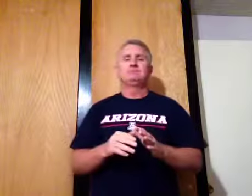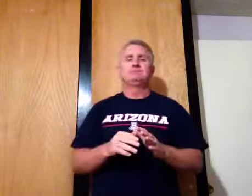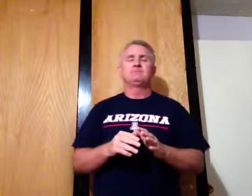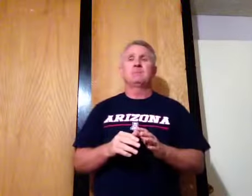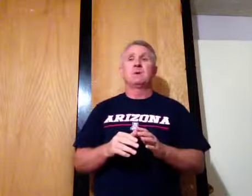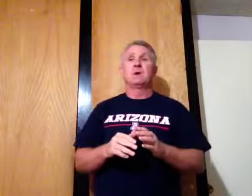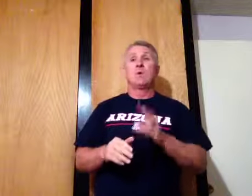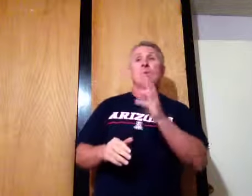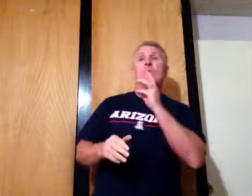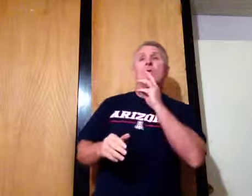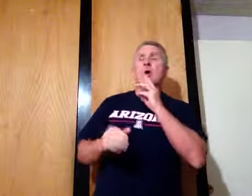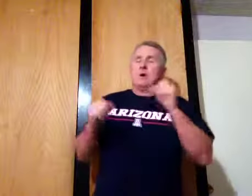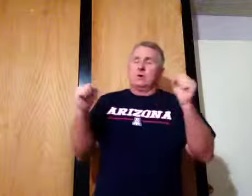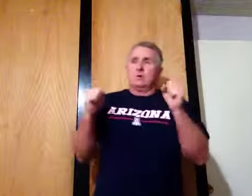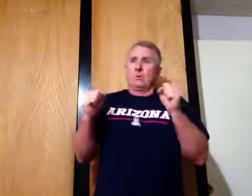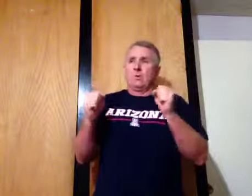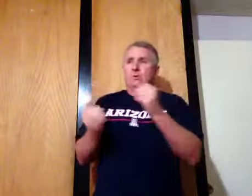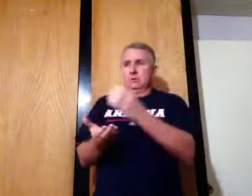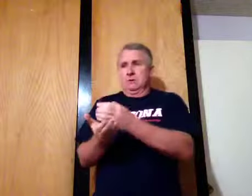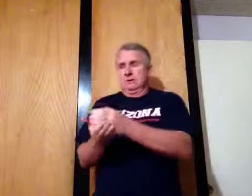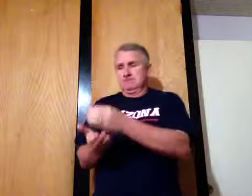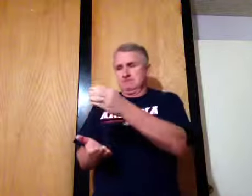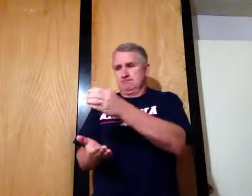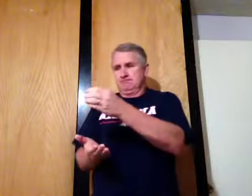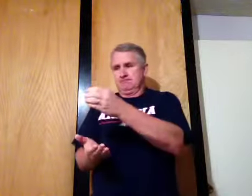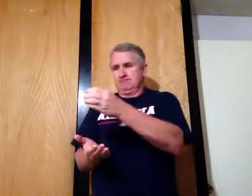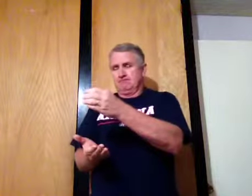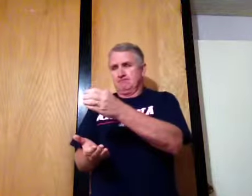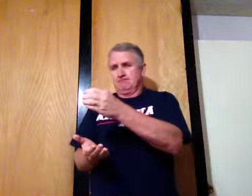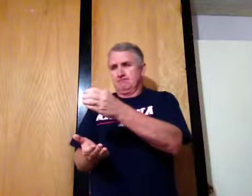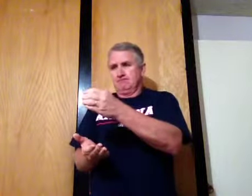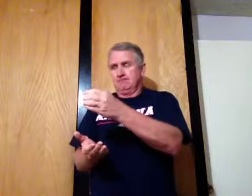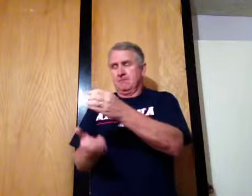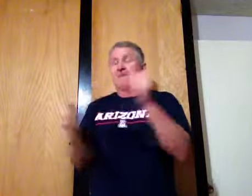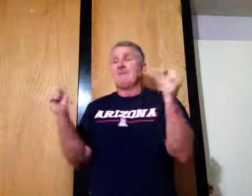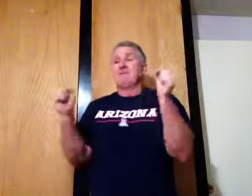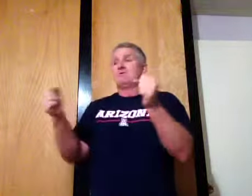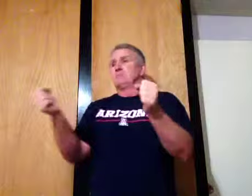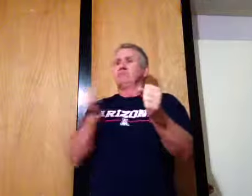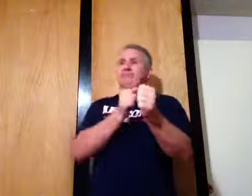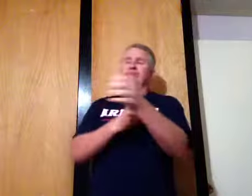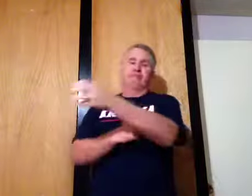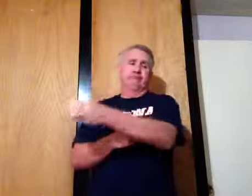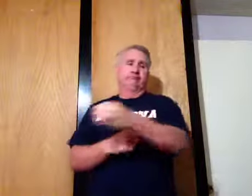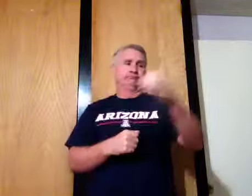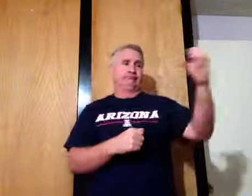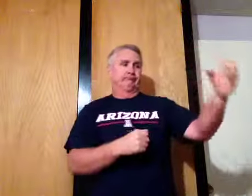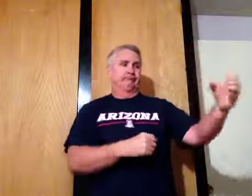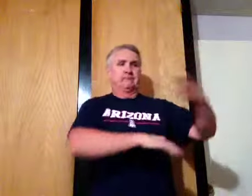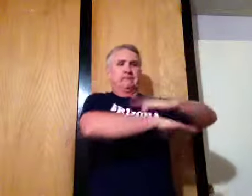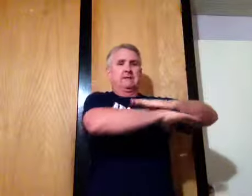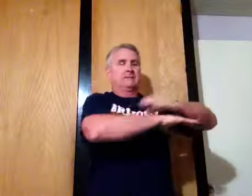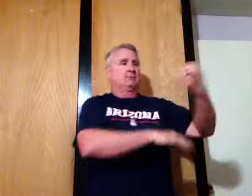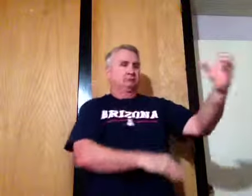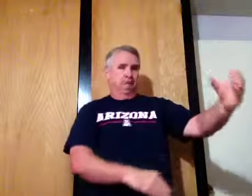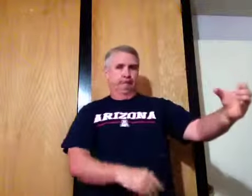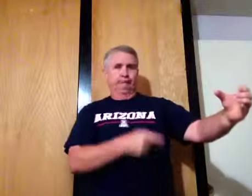of water, take it out, set it on a table or whatever, especially in summertime, and you come